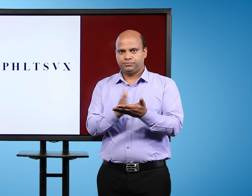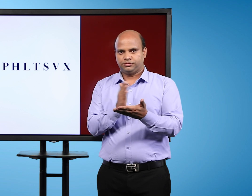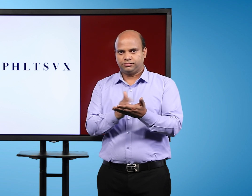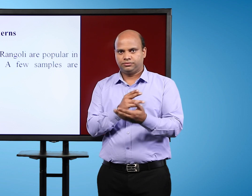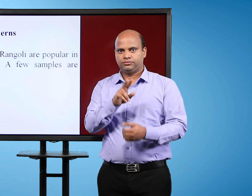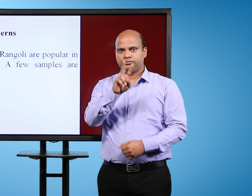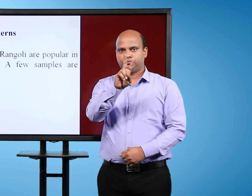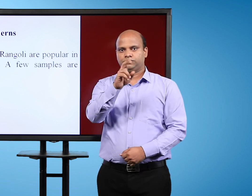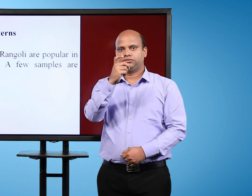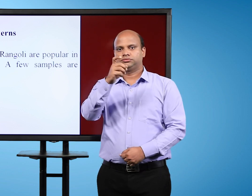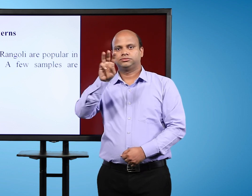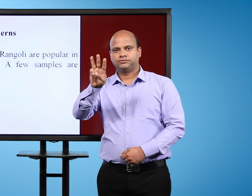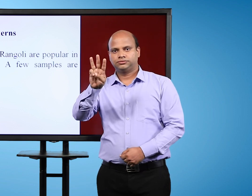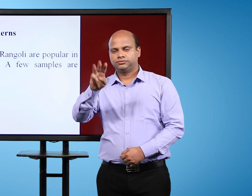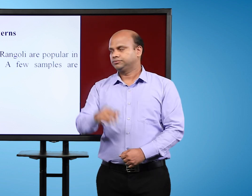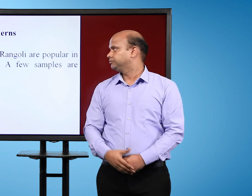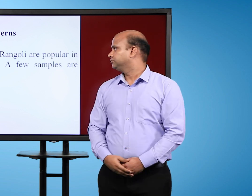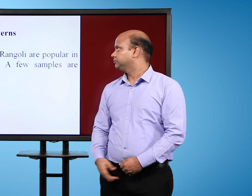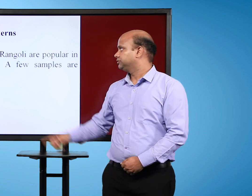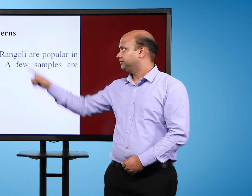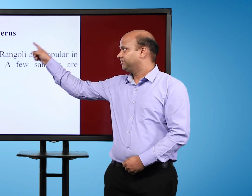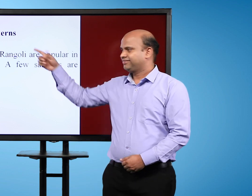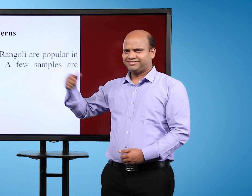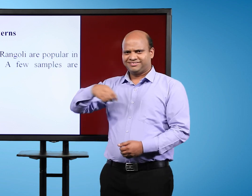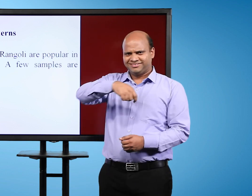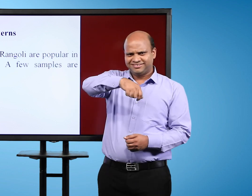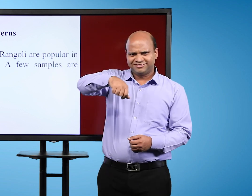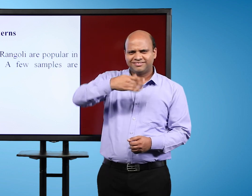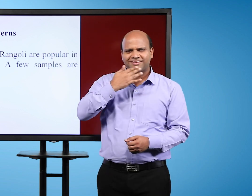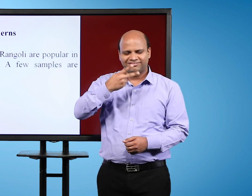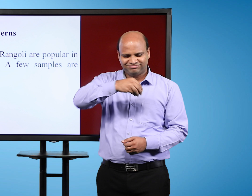Page 273. Rangoli patterns.